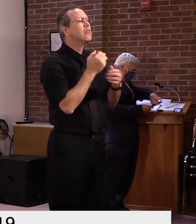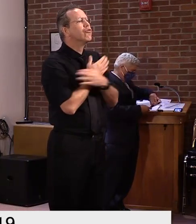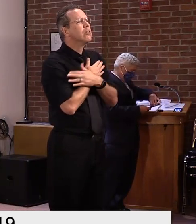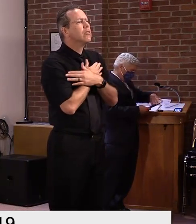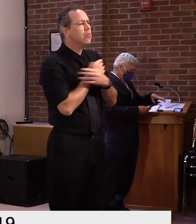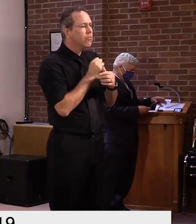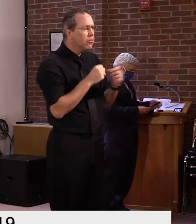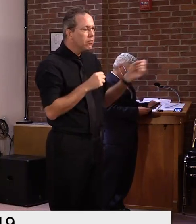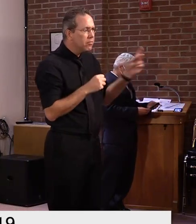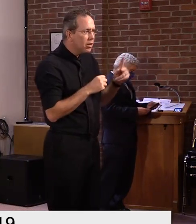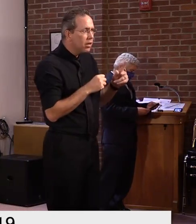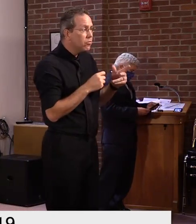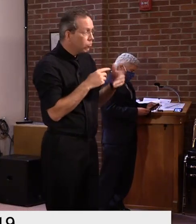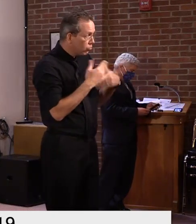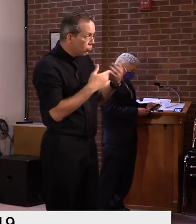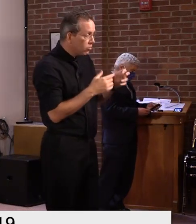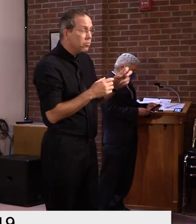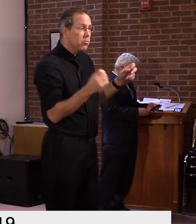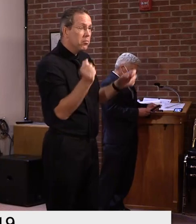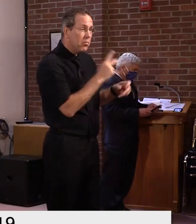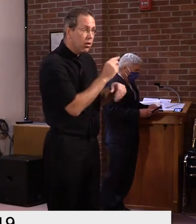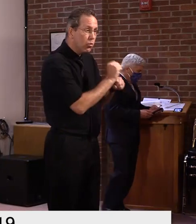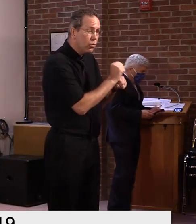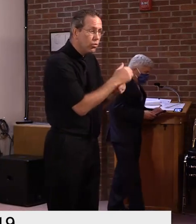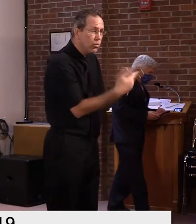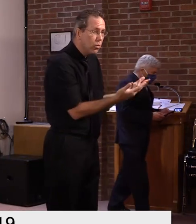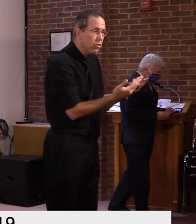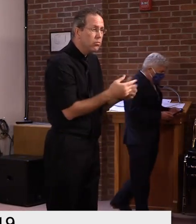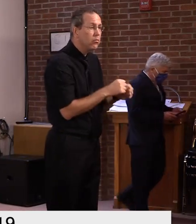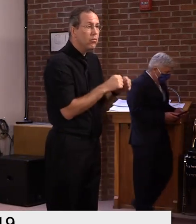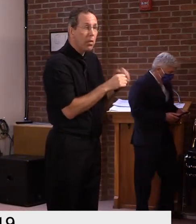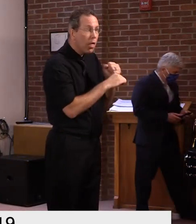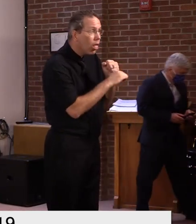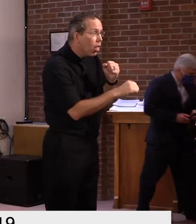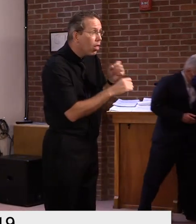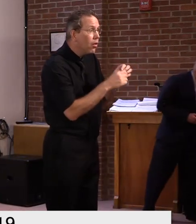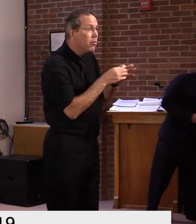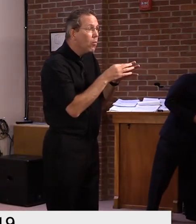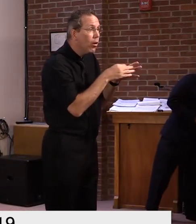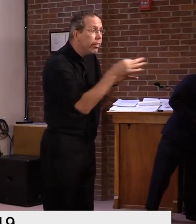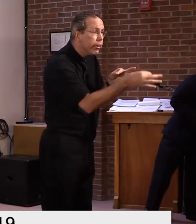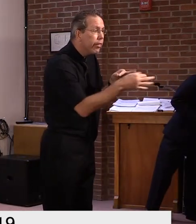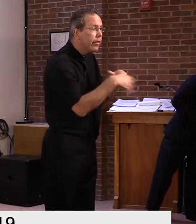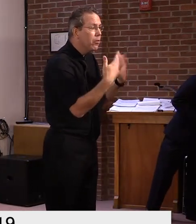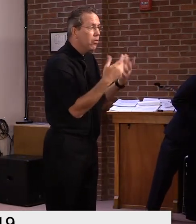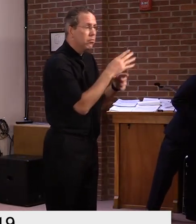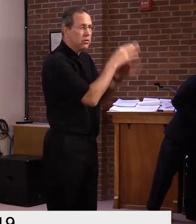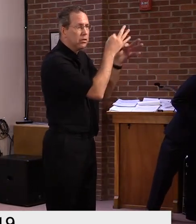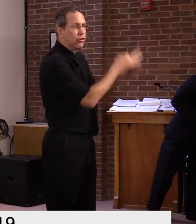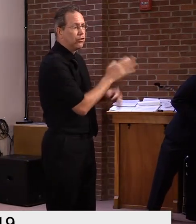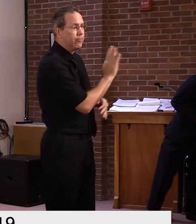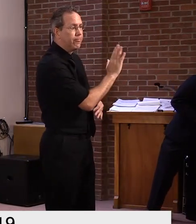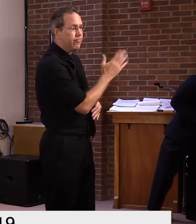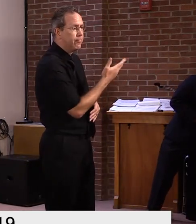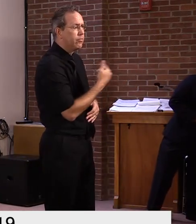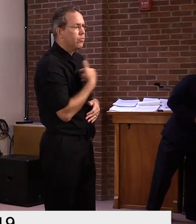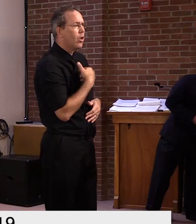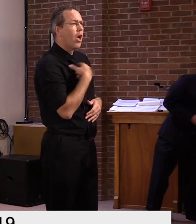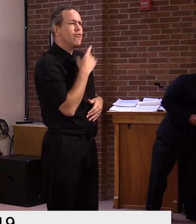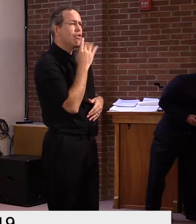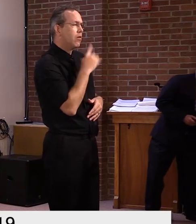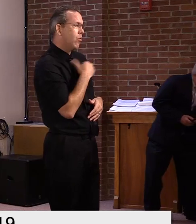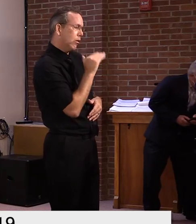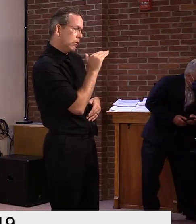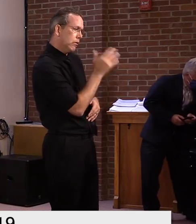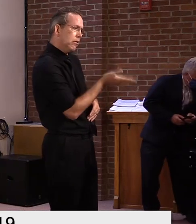I just want them to focus and pass the legislation to help the vast majority of Vermonters at this point in time, especially